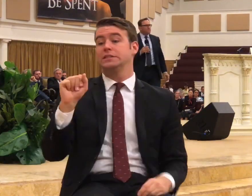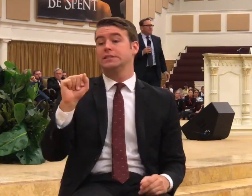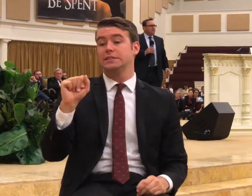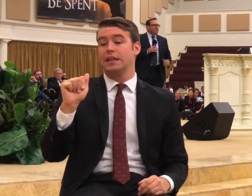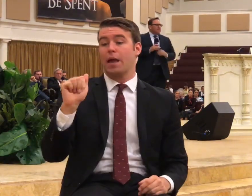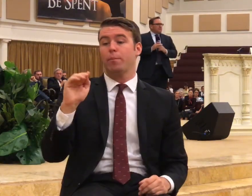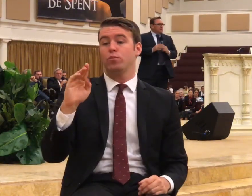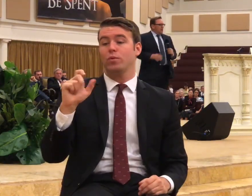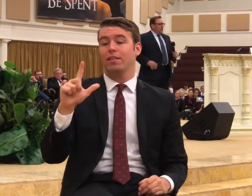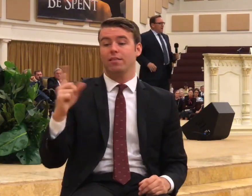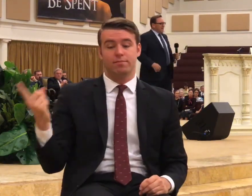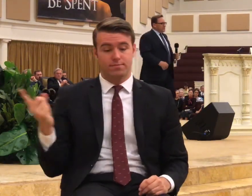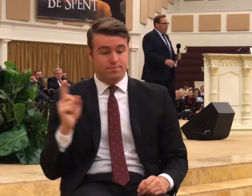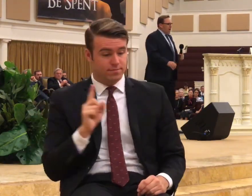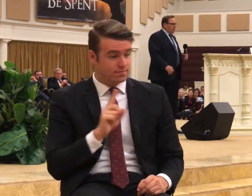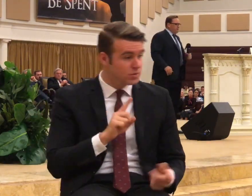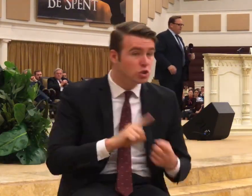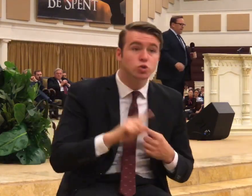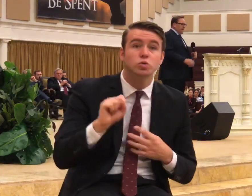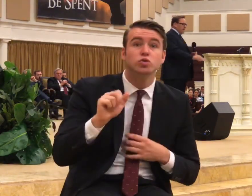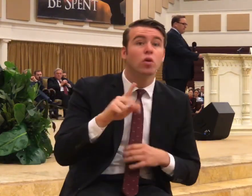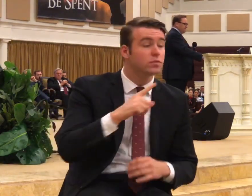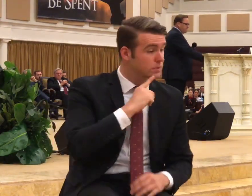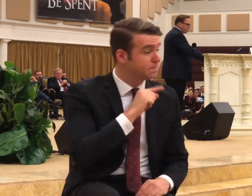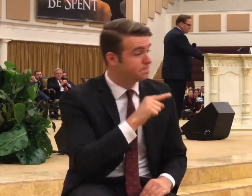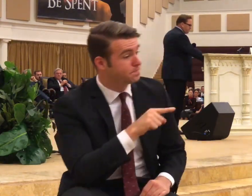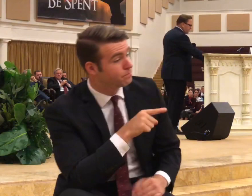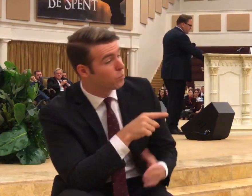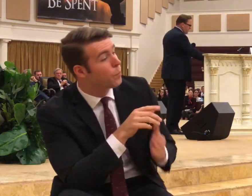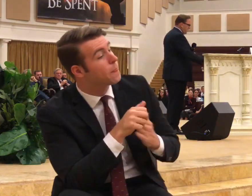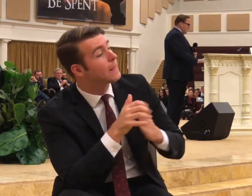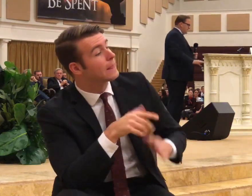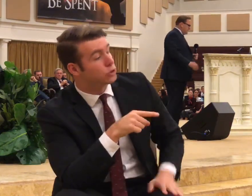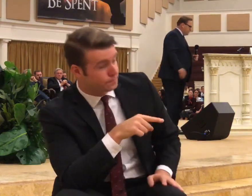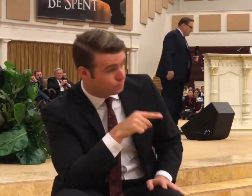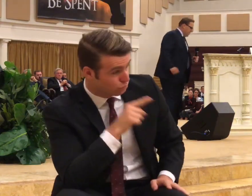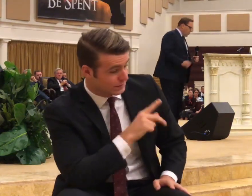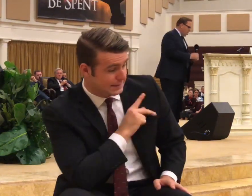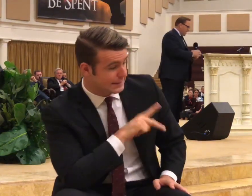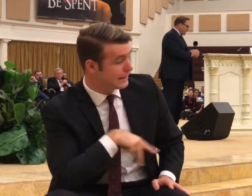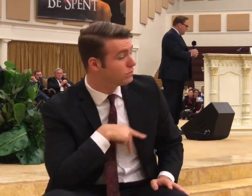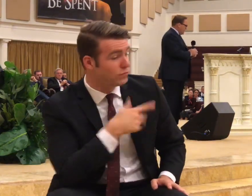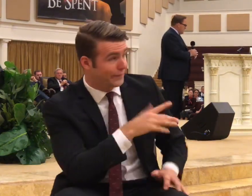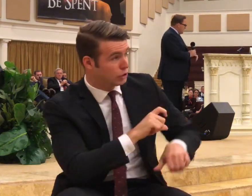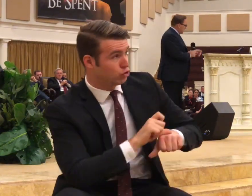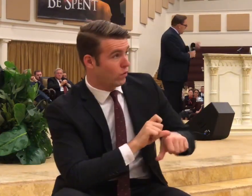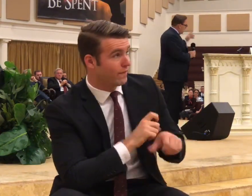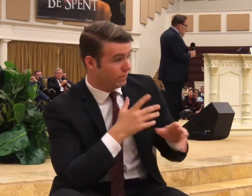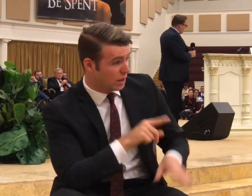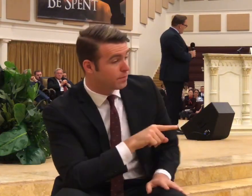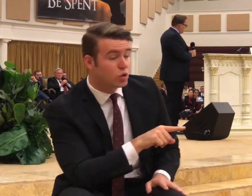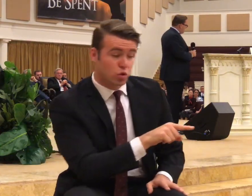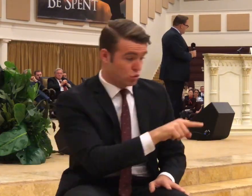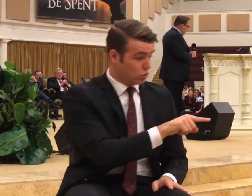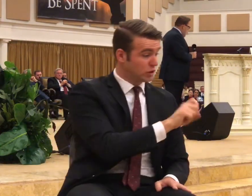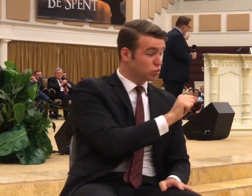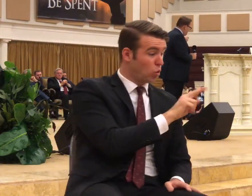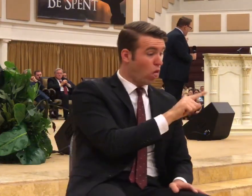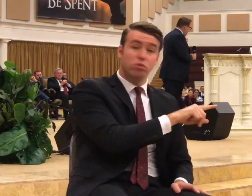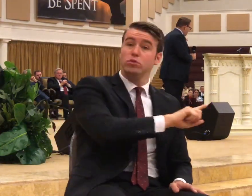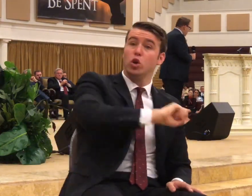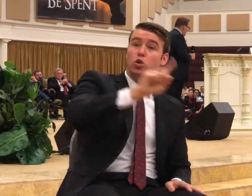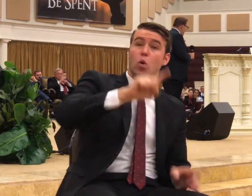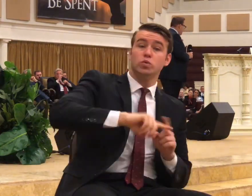Saul. All right, Saul, you're the leader. You're the king. You've been anointed. Go